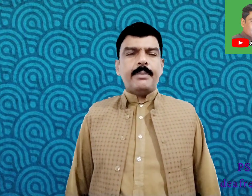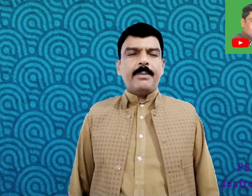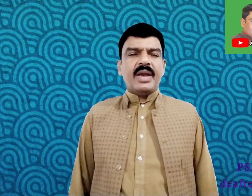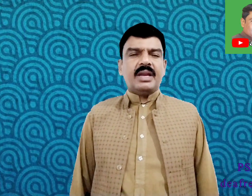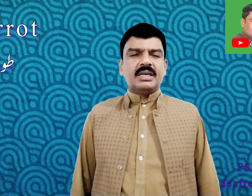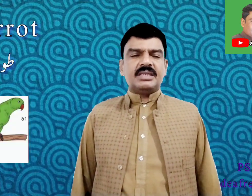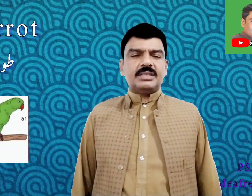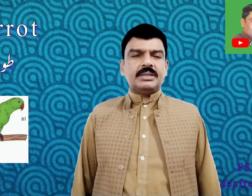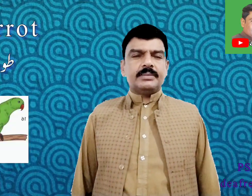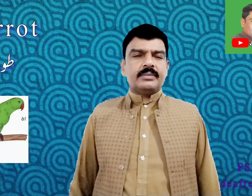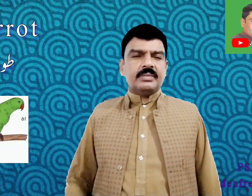parrot,